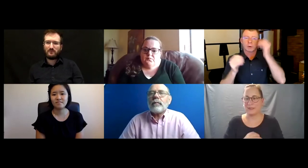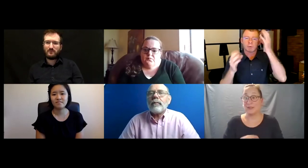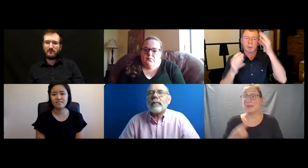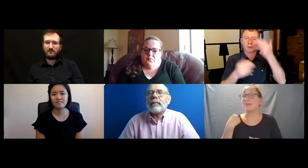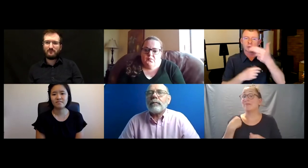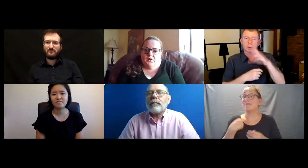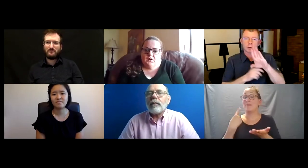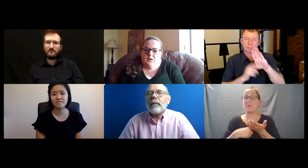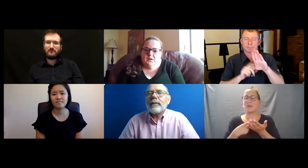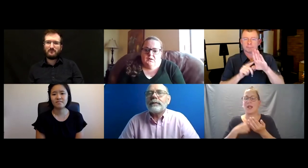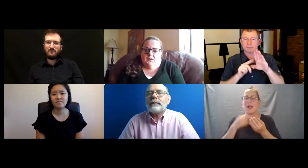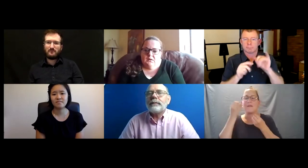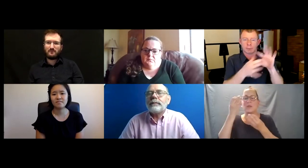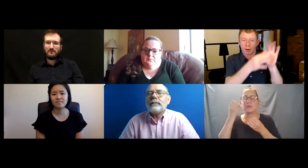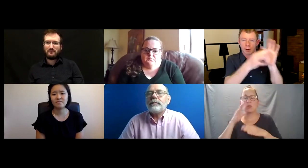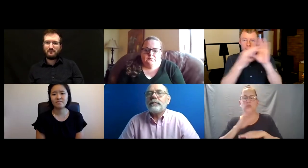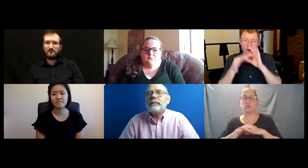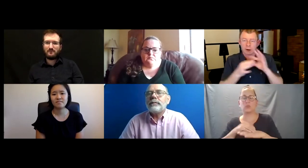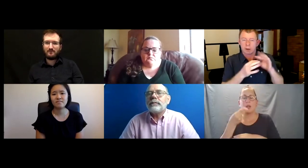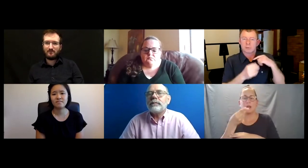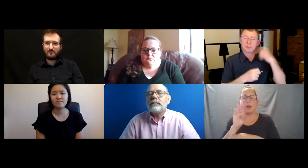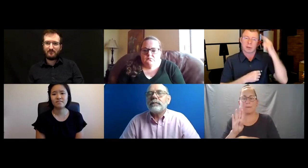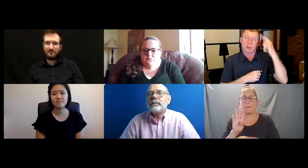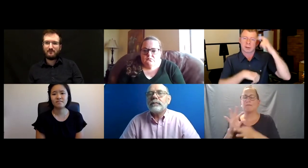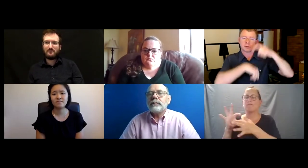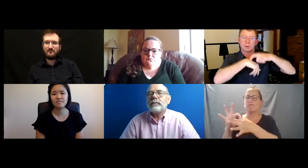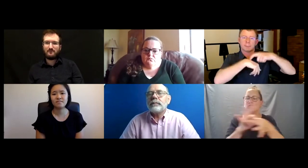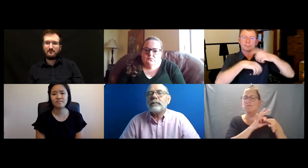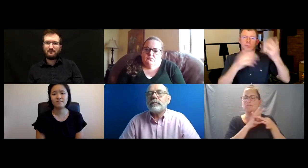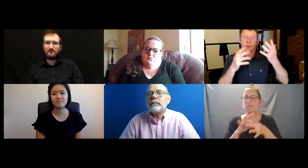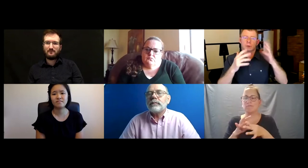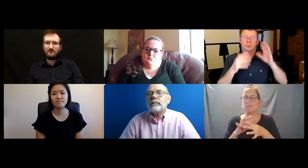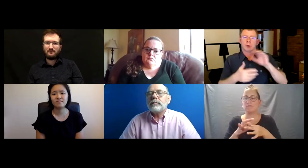And Bruce, as I was saying about the centralized hub,